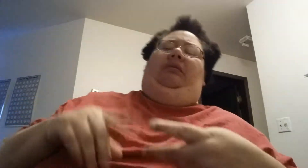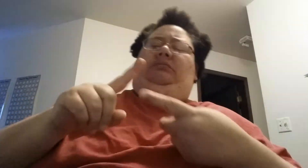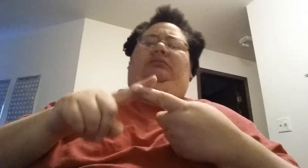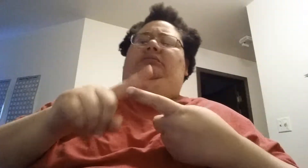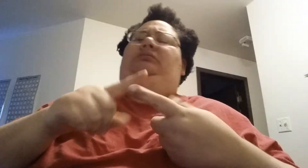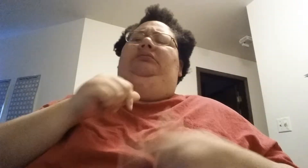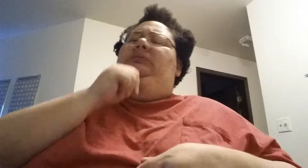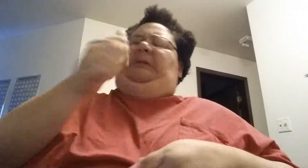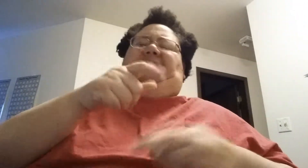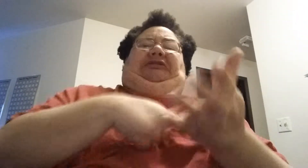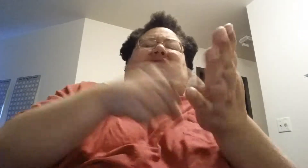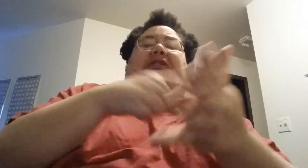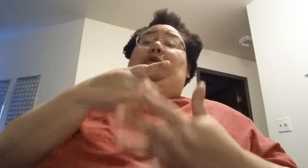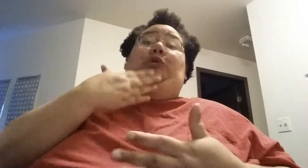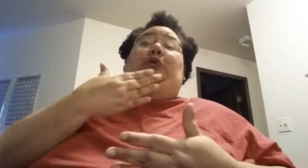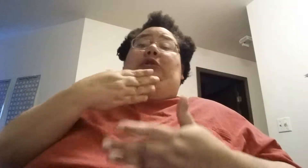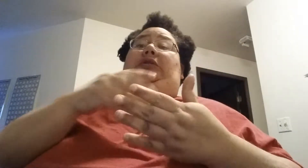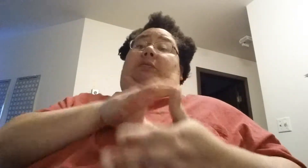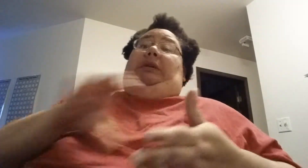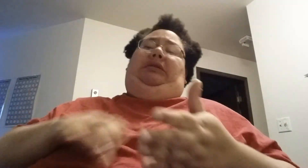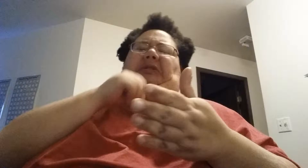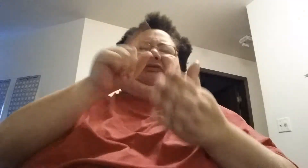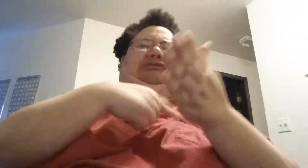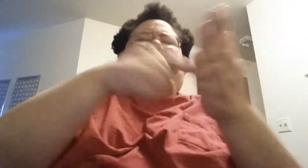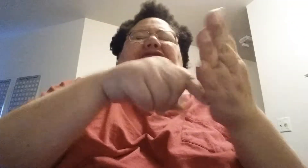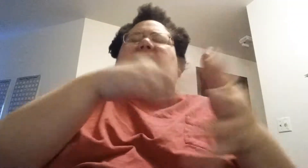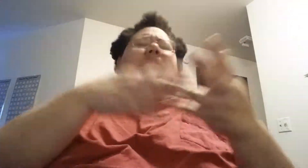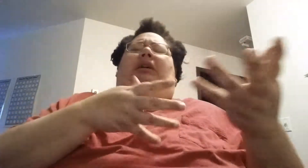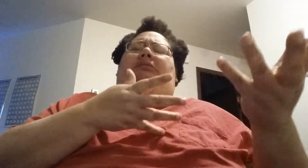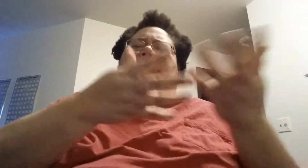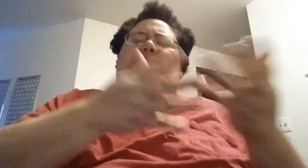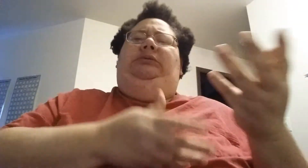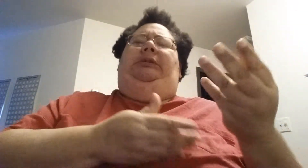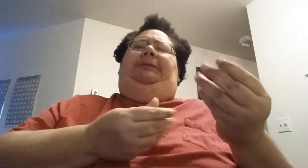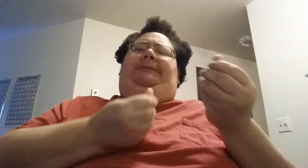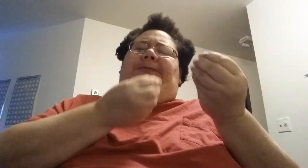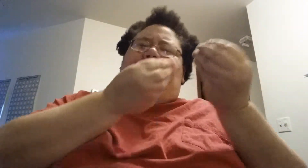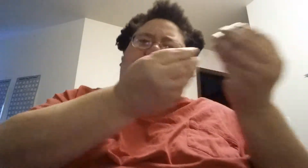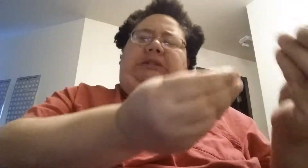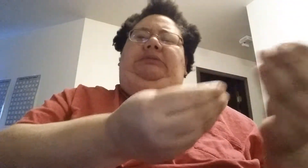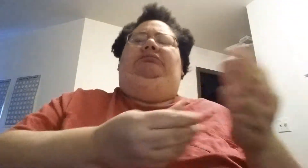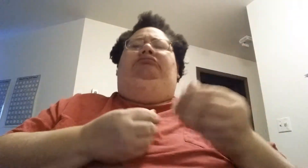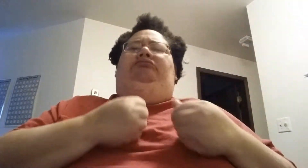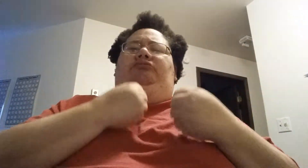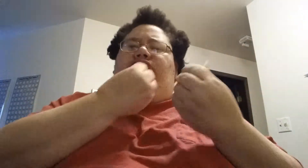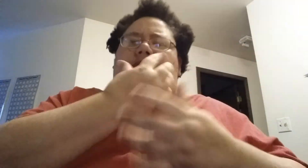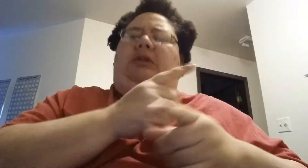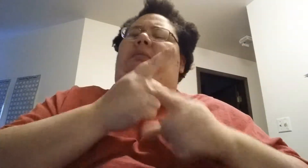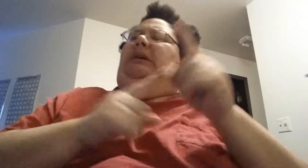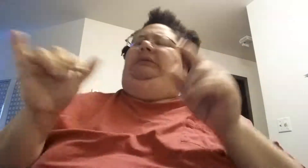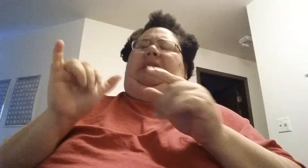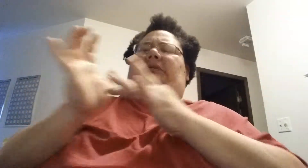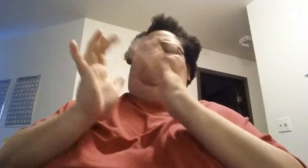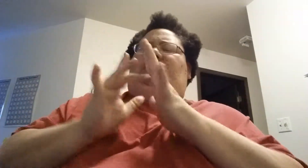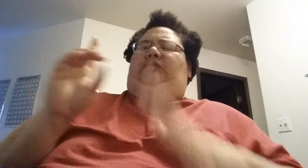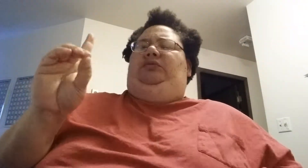That list of states also growing. What is it going to take to stop this? Again, it comes down to vaccination. We eliminated measles, but the rest of the world didn't.